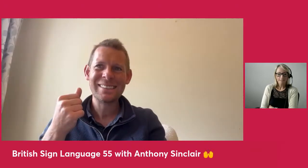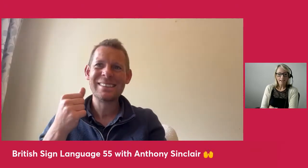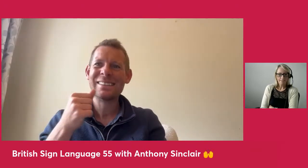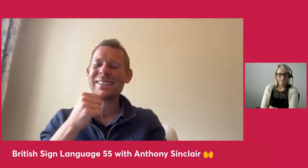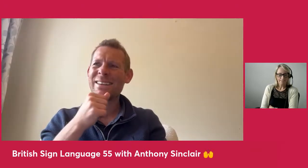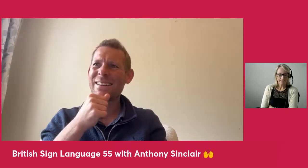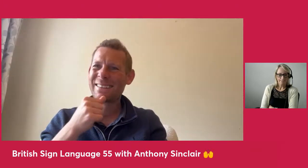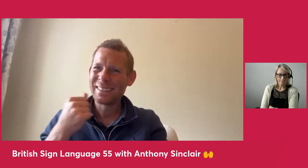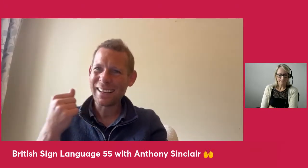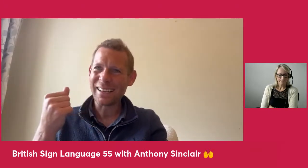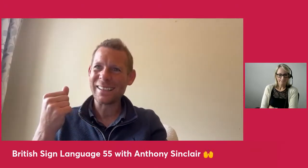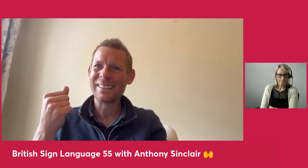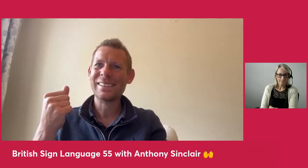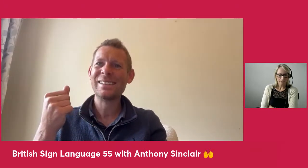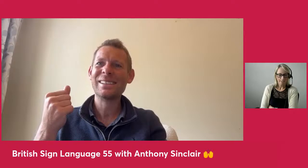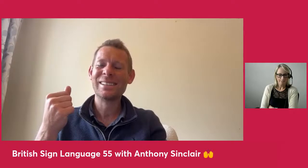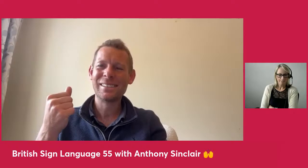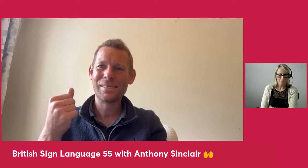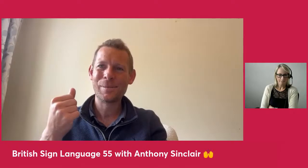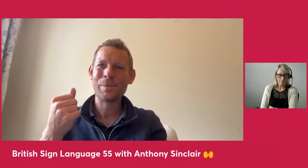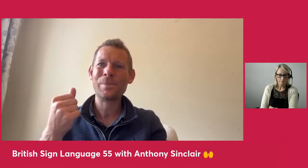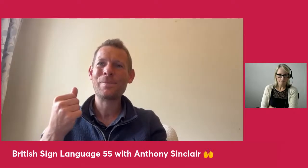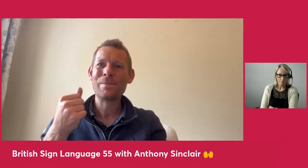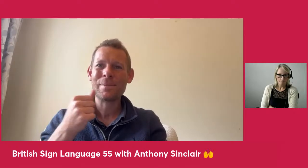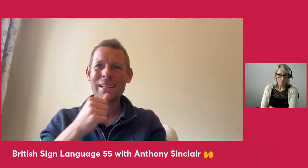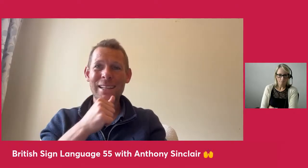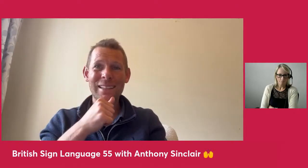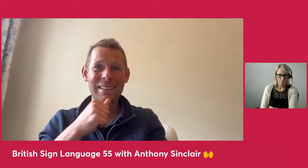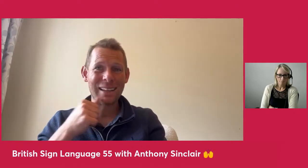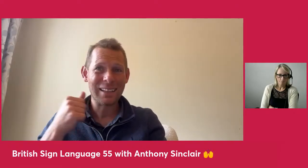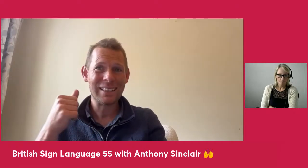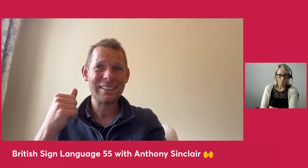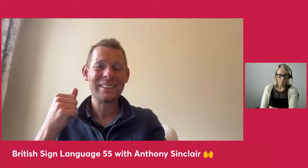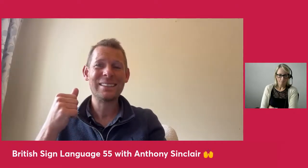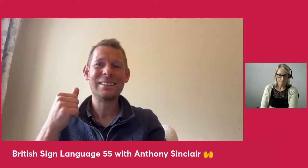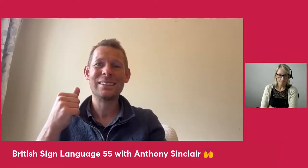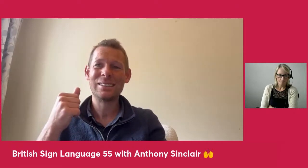And nice, nice.